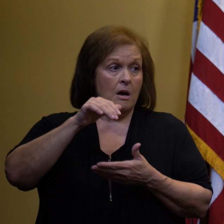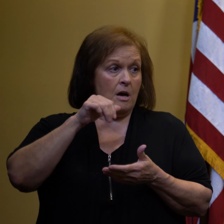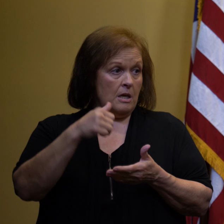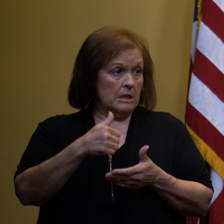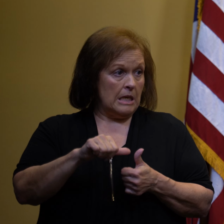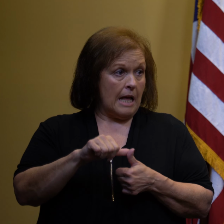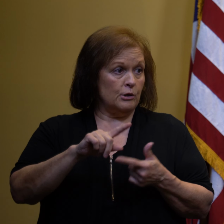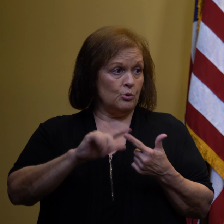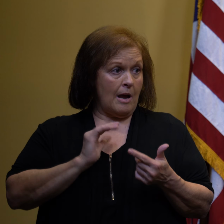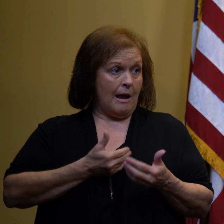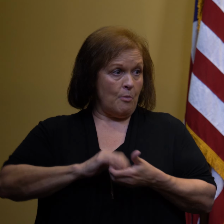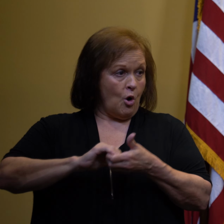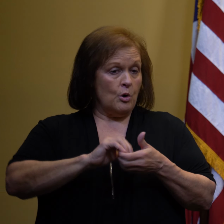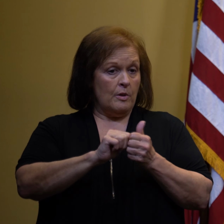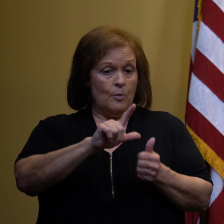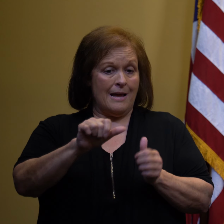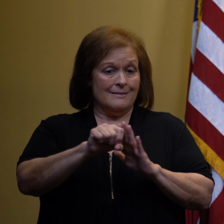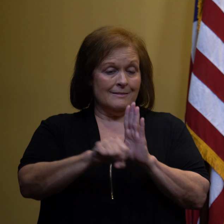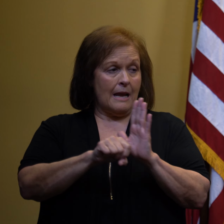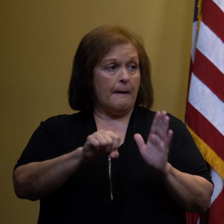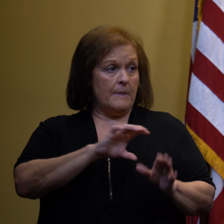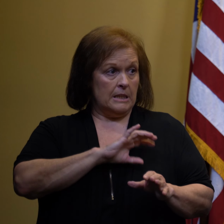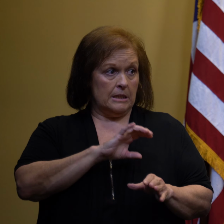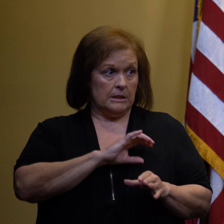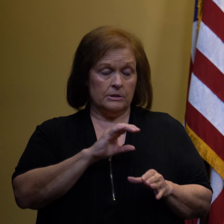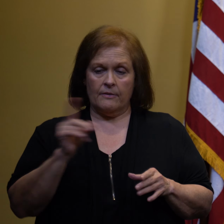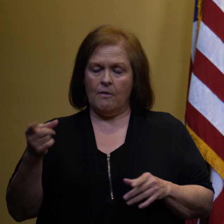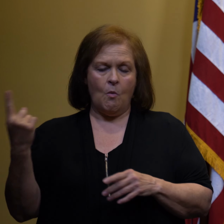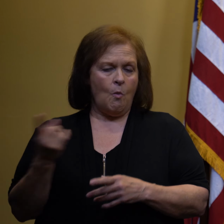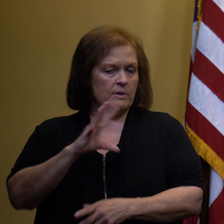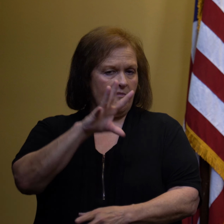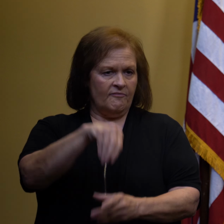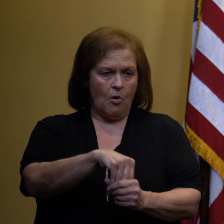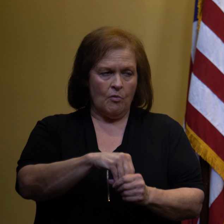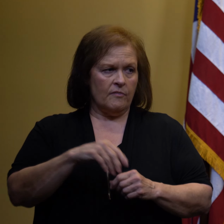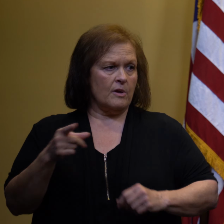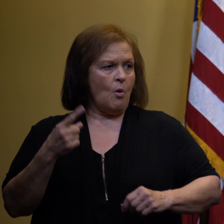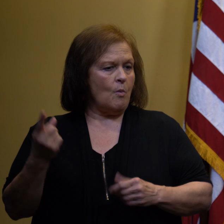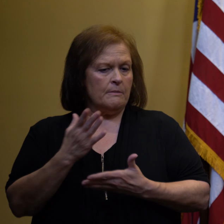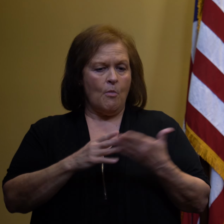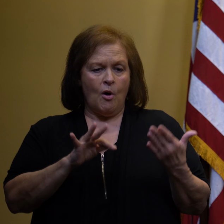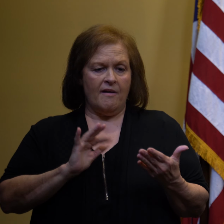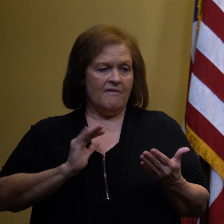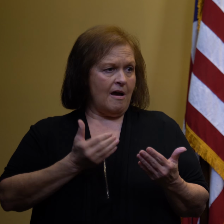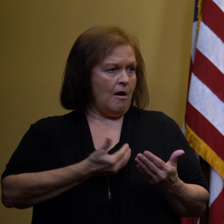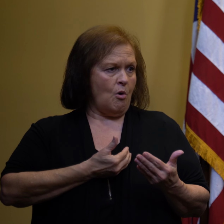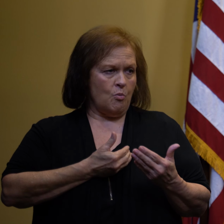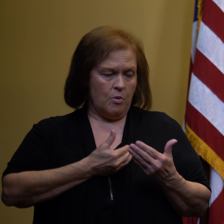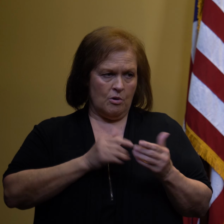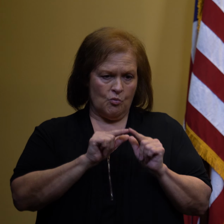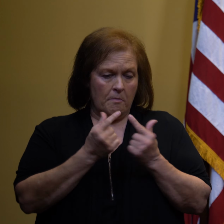partners with the Louisiana State Police, as they've always been engaged, you know, as they're always a part of our unified